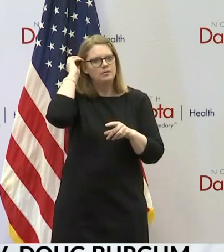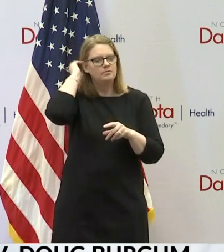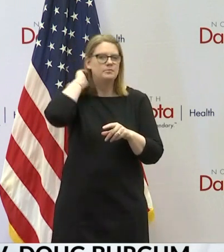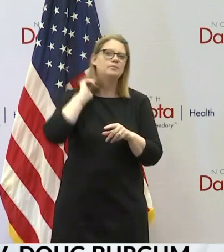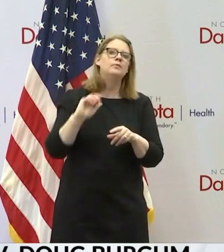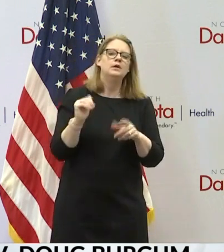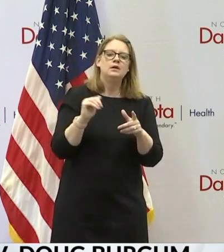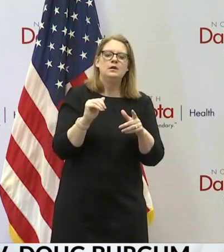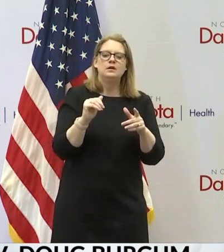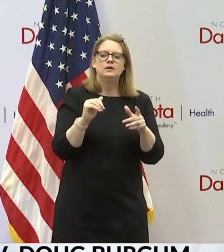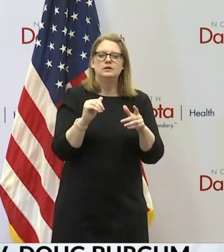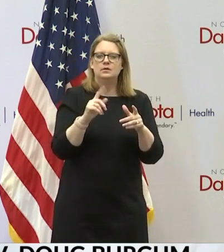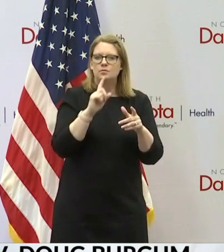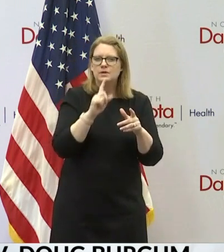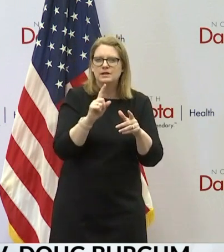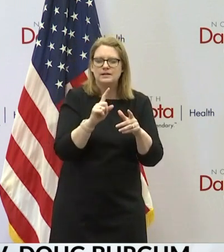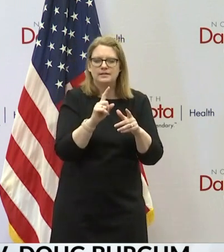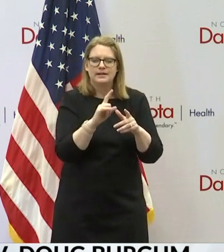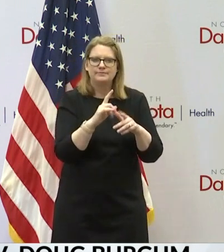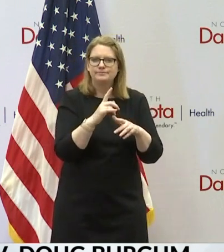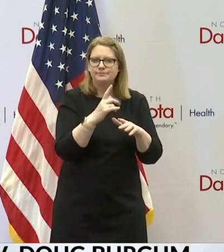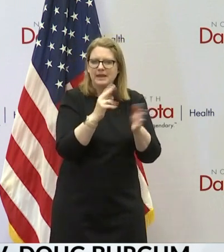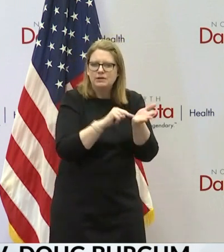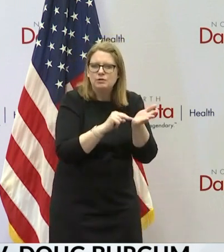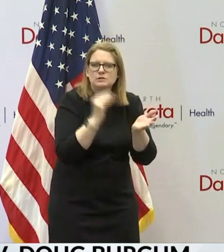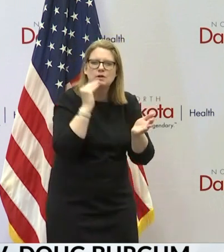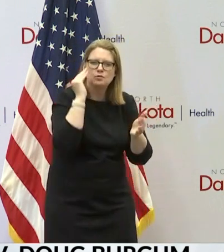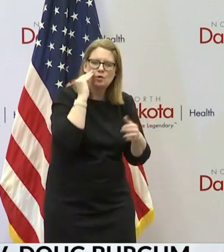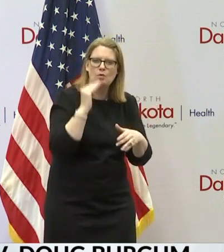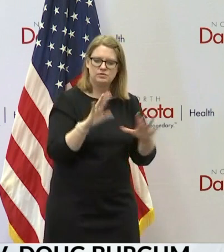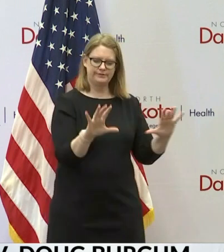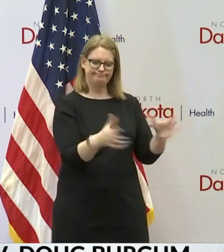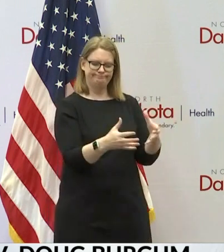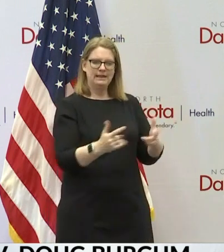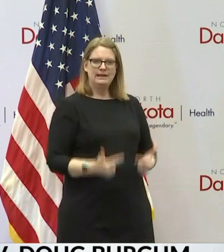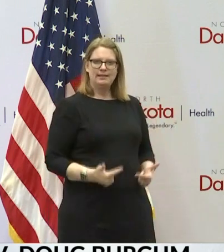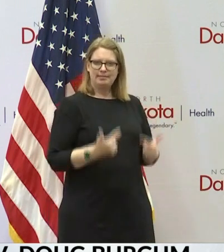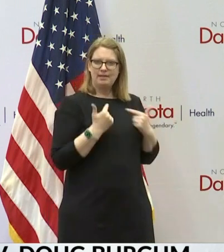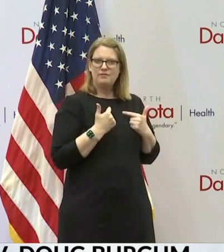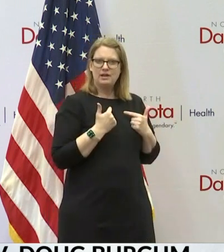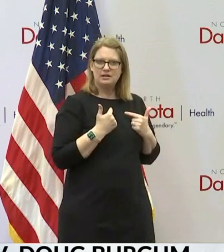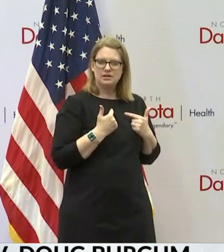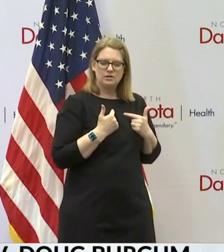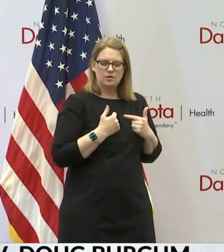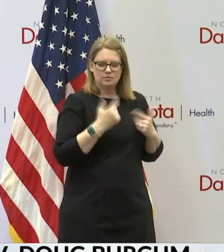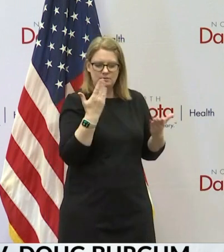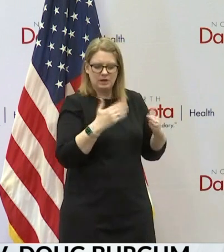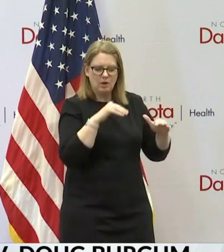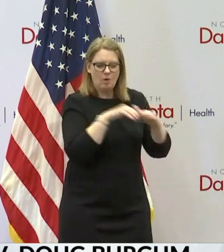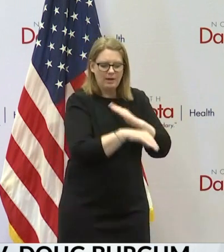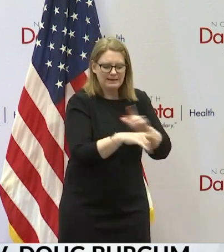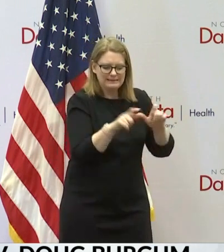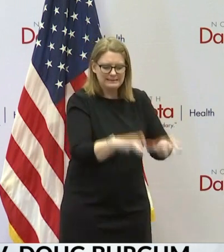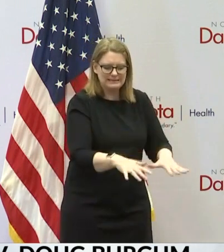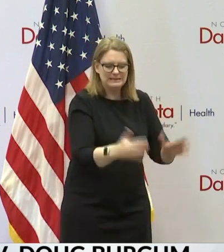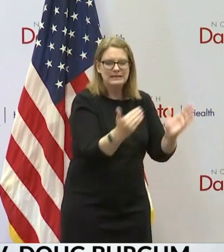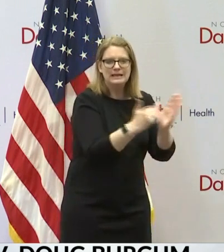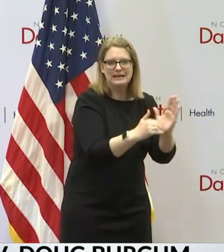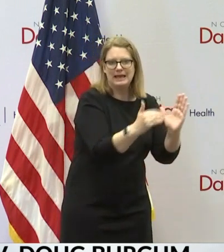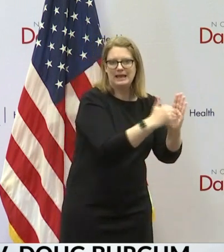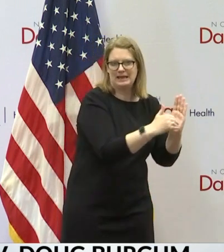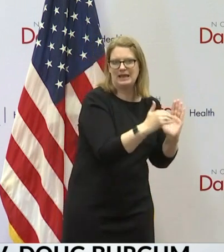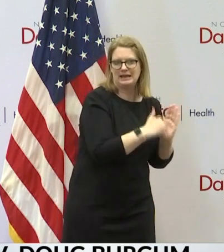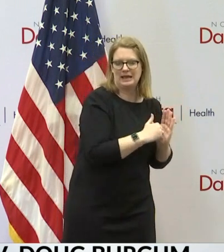in hard to root it out places like long-term care, more and more of our testing may be individuals who had been tested